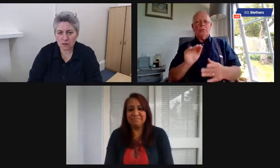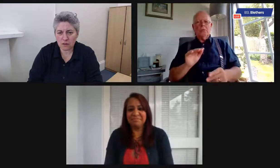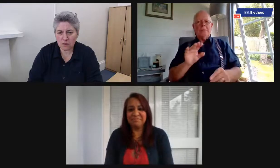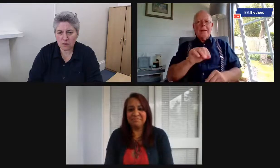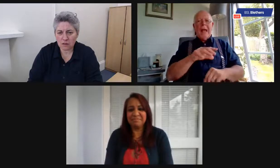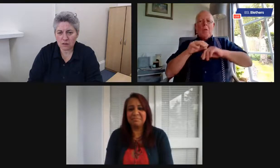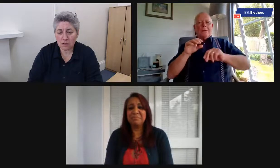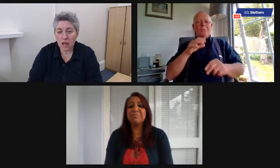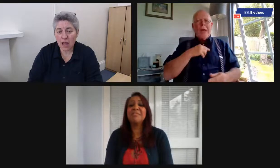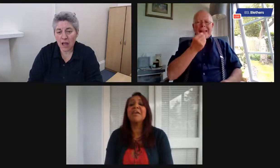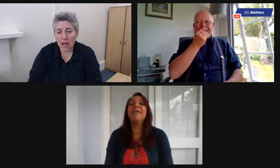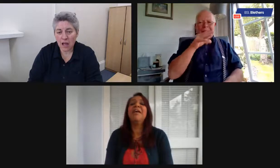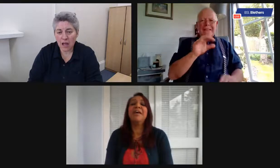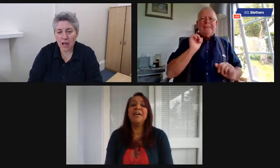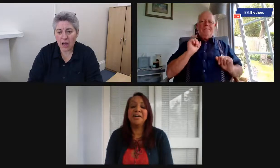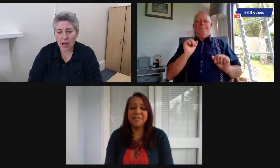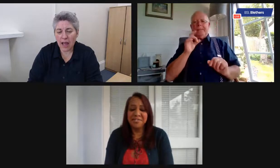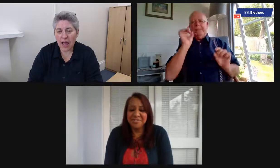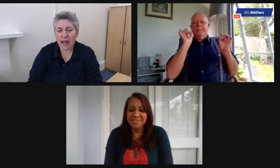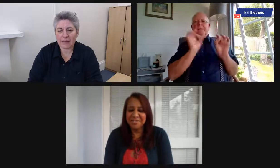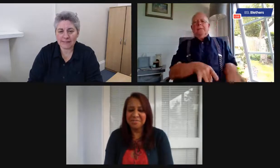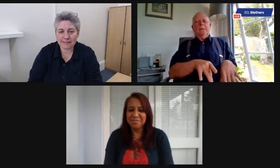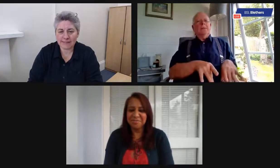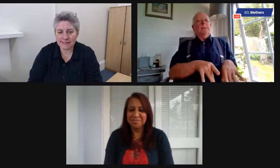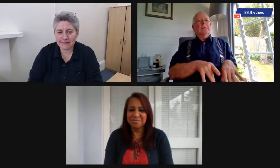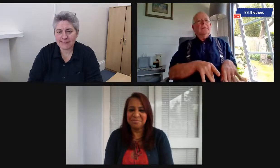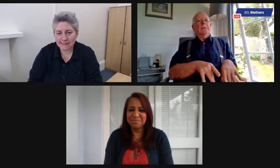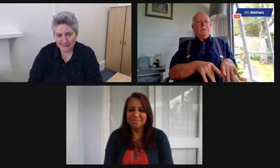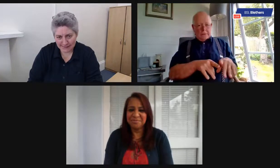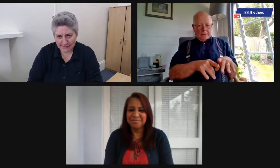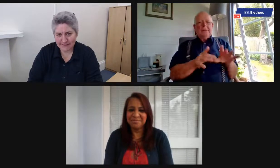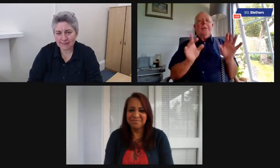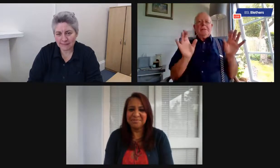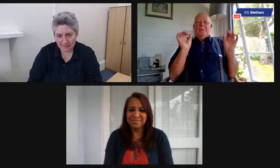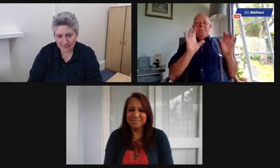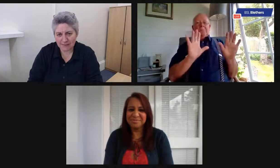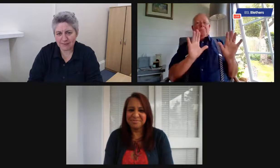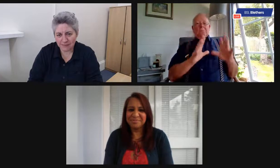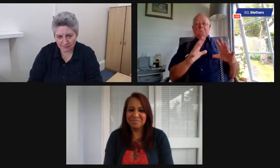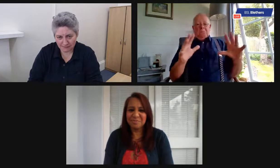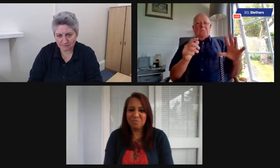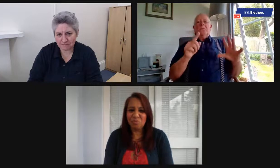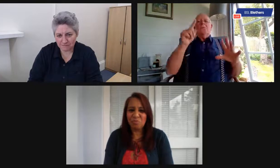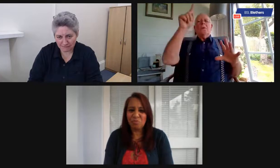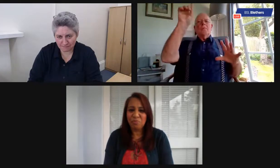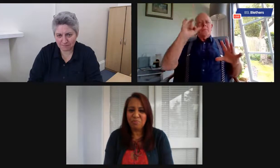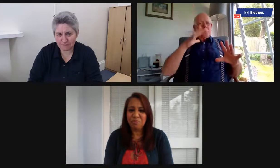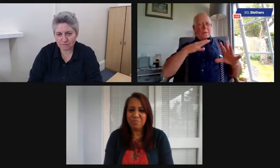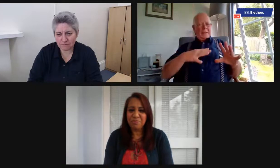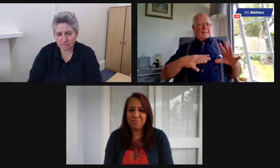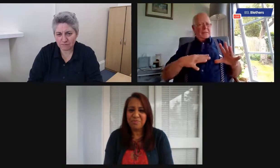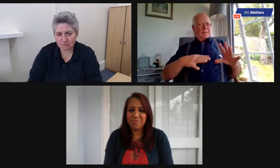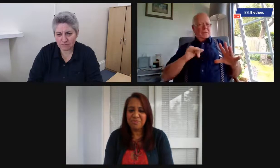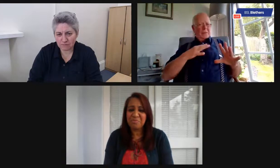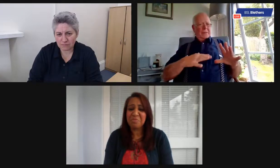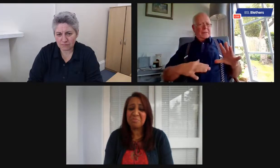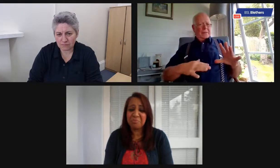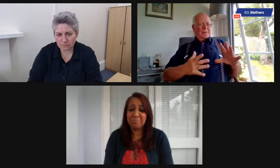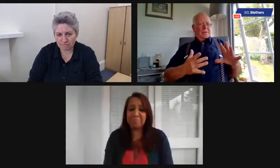prickly ones stop animals from trying to nibble and gnaw and eat at the tree. So it Ah, deters predators. And of